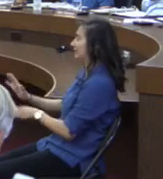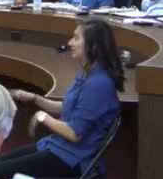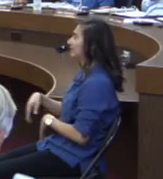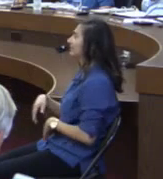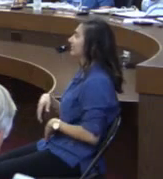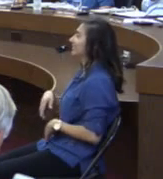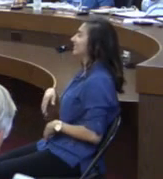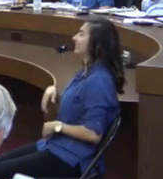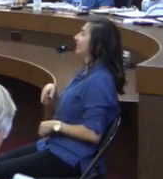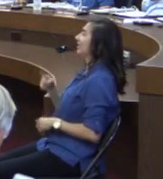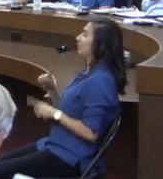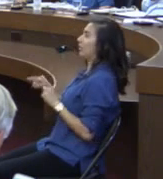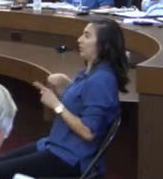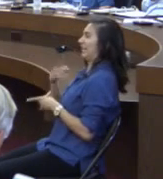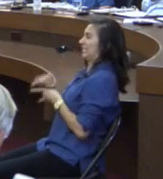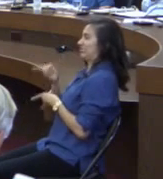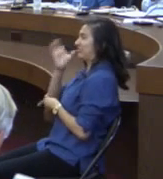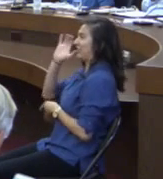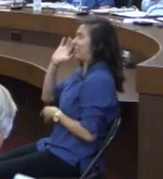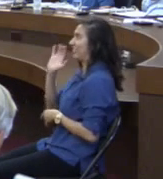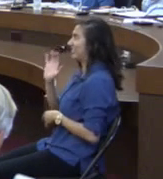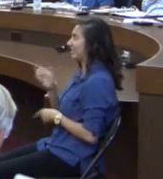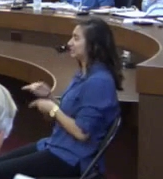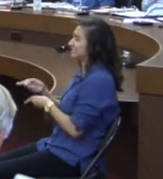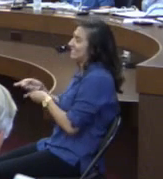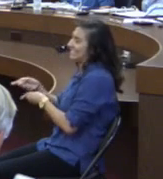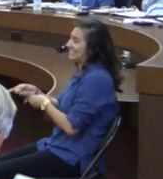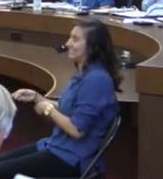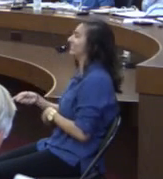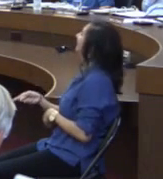$1,400, boy. We drank it all, though.